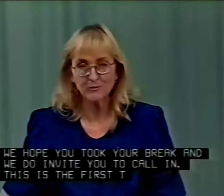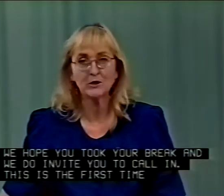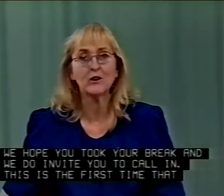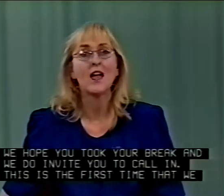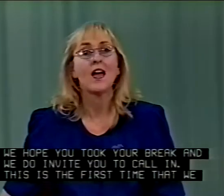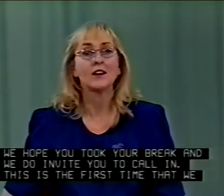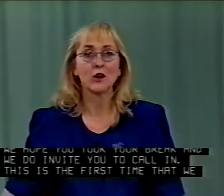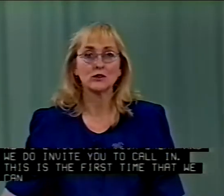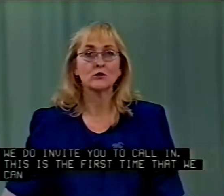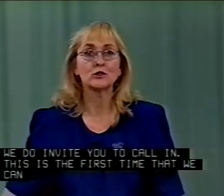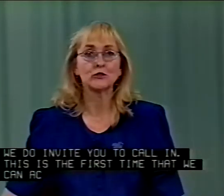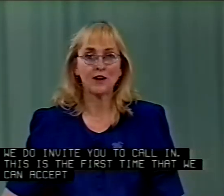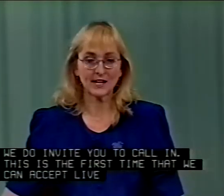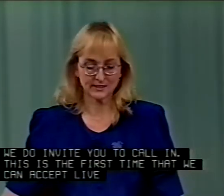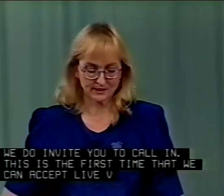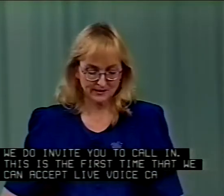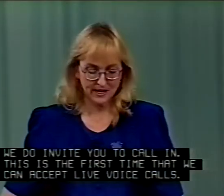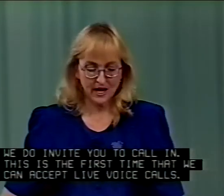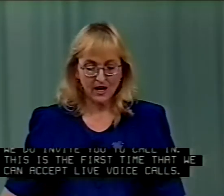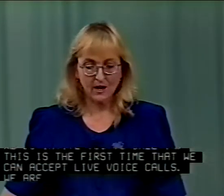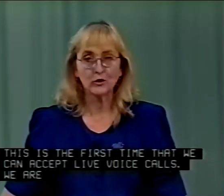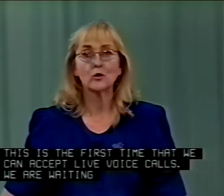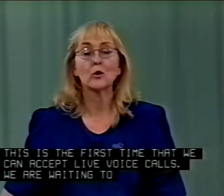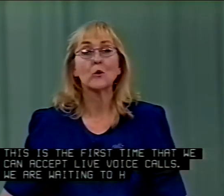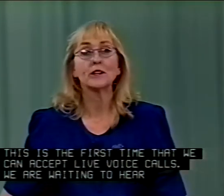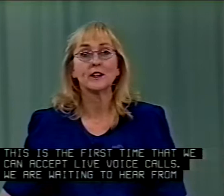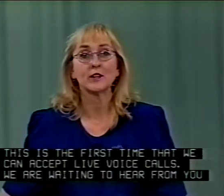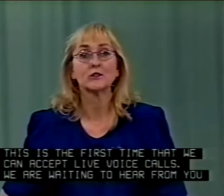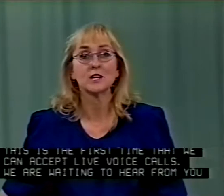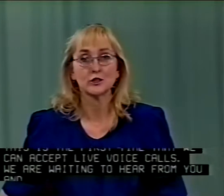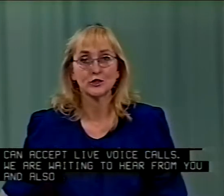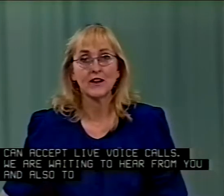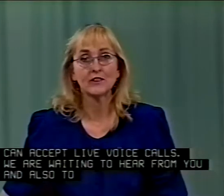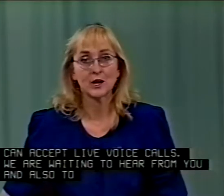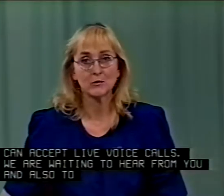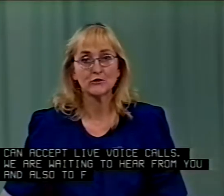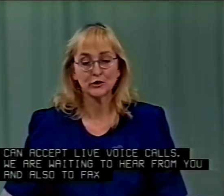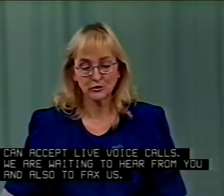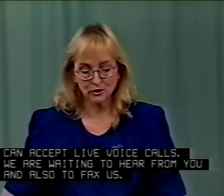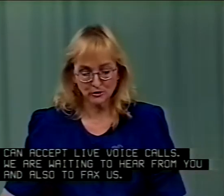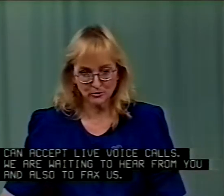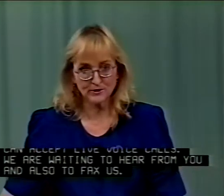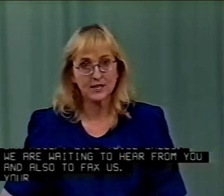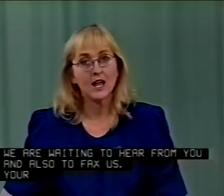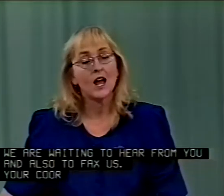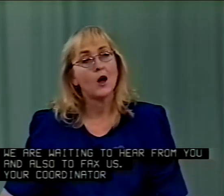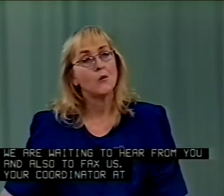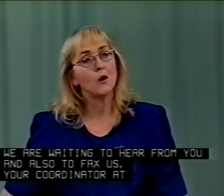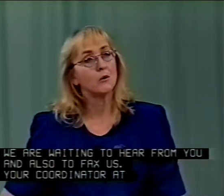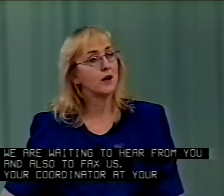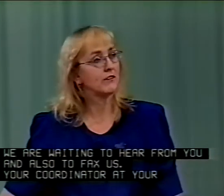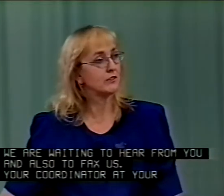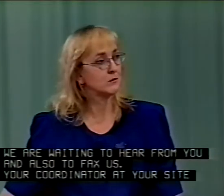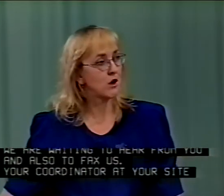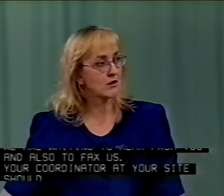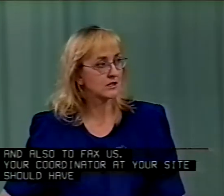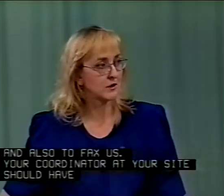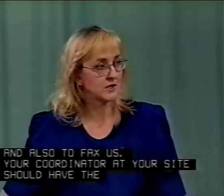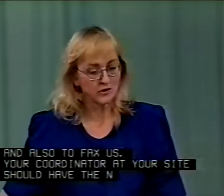you, and also to fax us. Your coordinator at your site should have the numbers for you to use. While we're waiting for some calls to come in, though, we